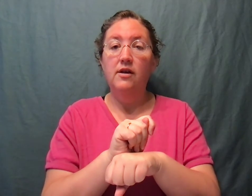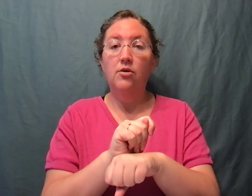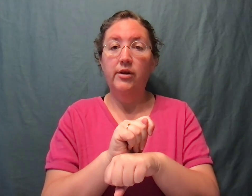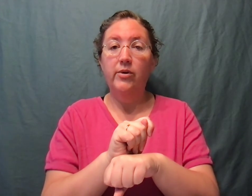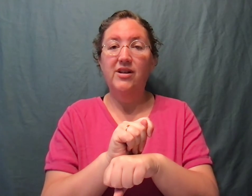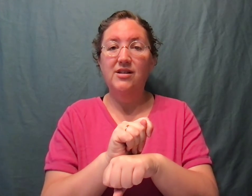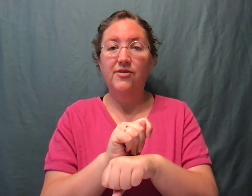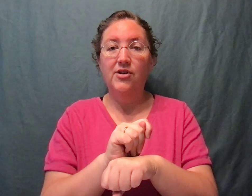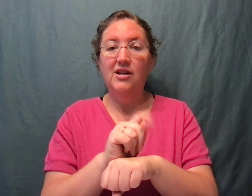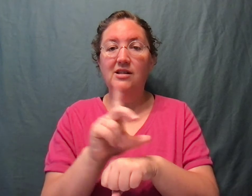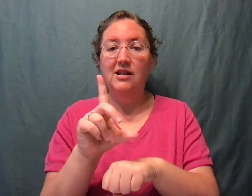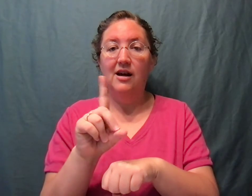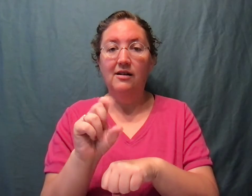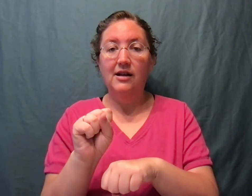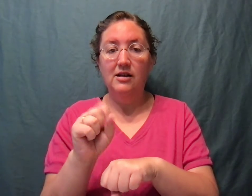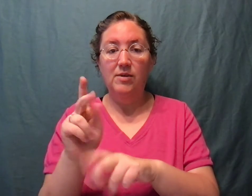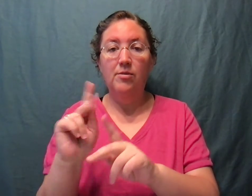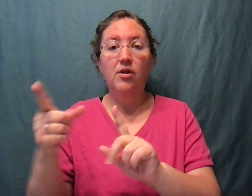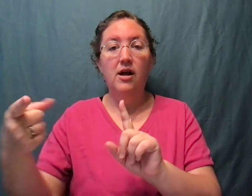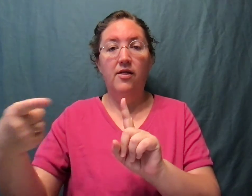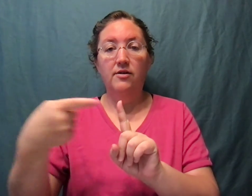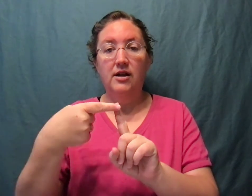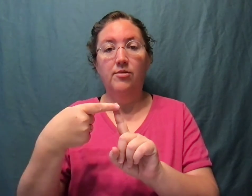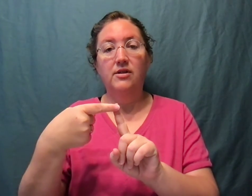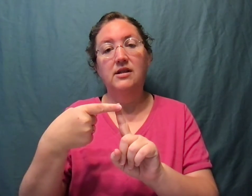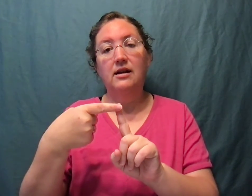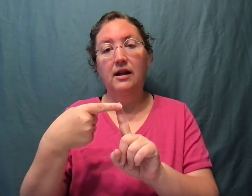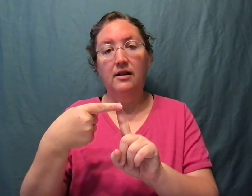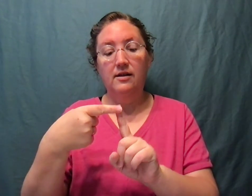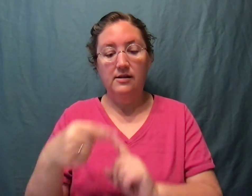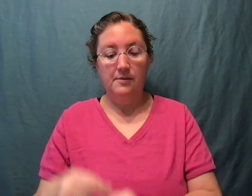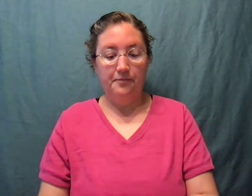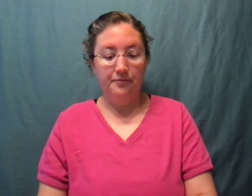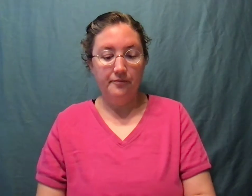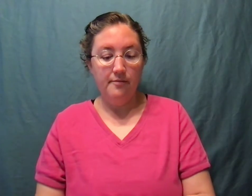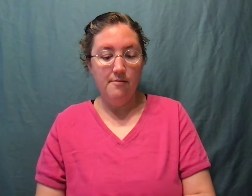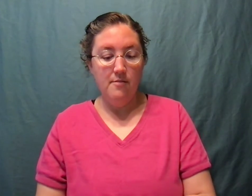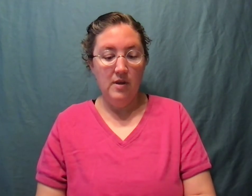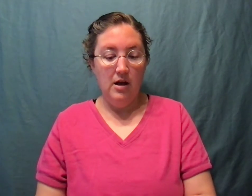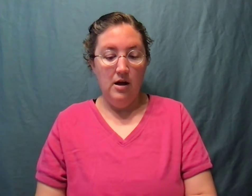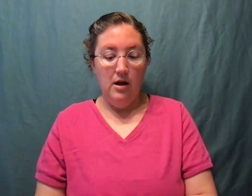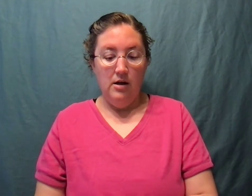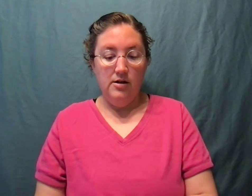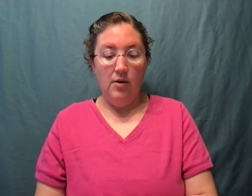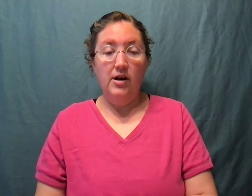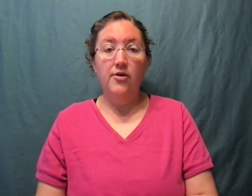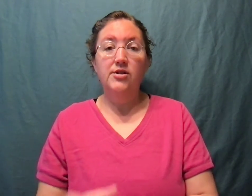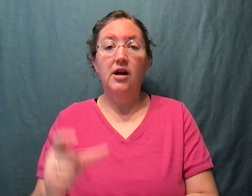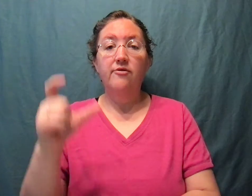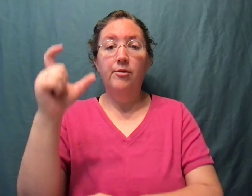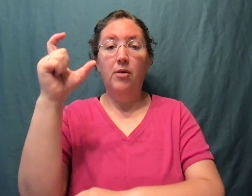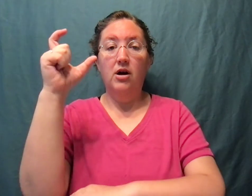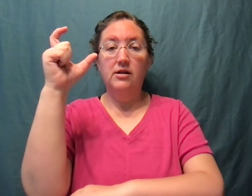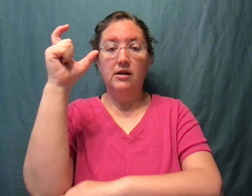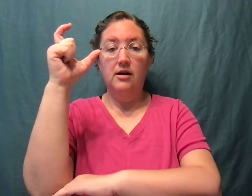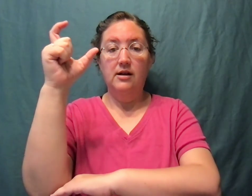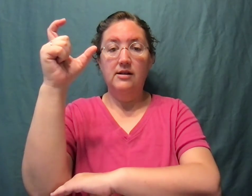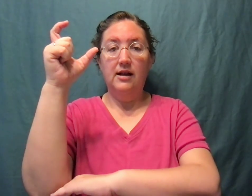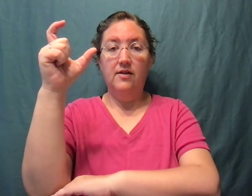only one that is different is the LDS people. Their temple is signed like this. So another sign for mosque is like